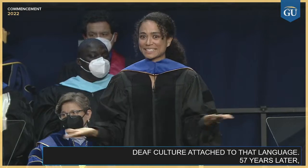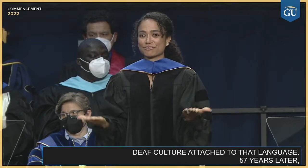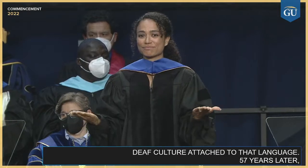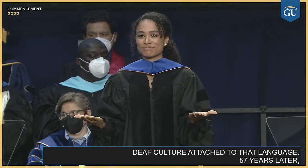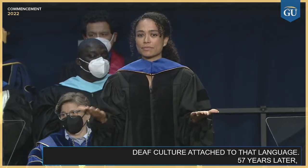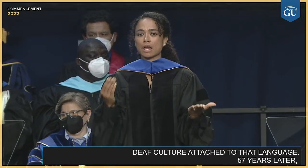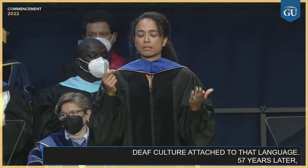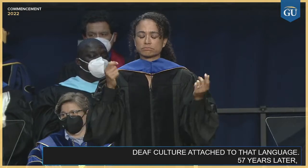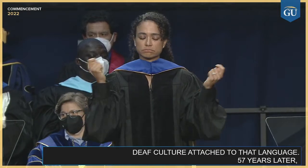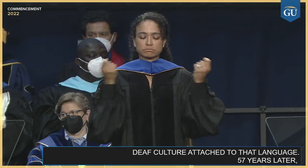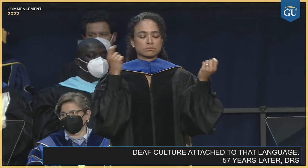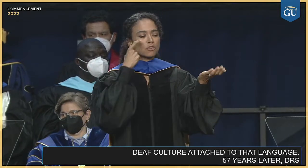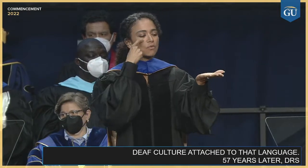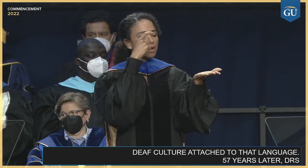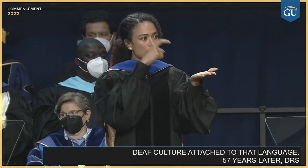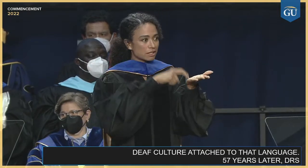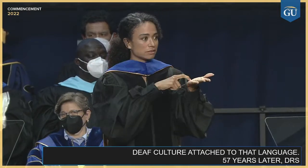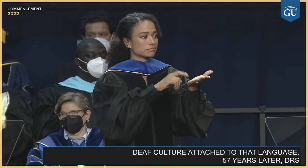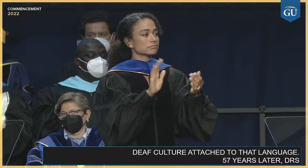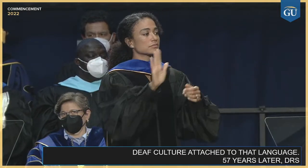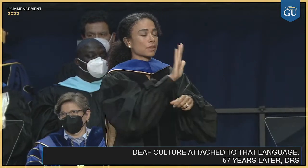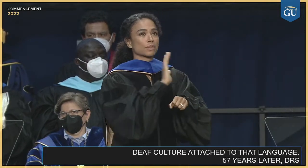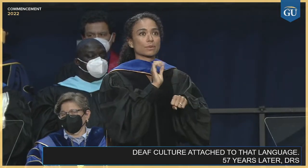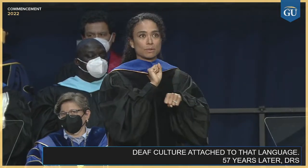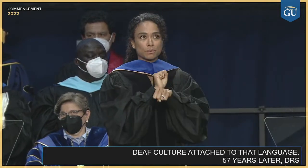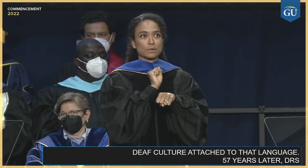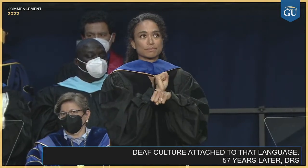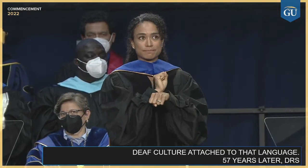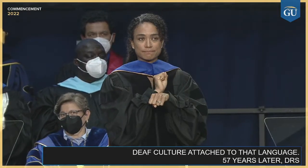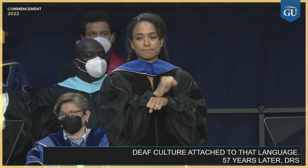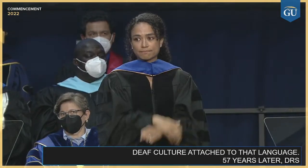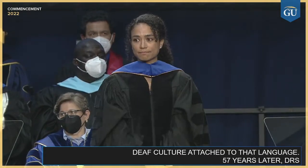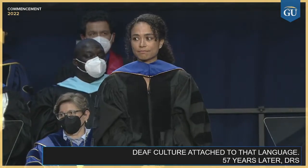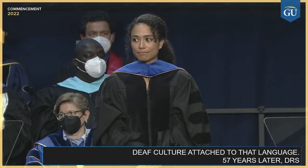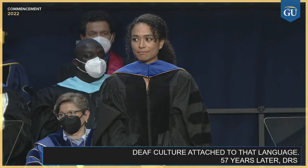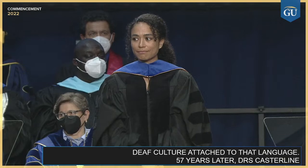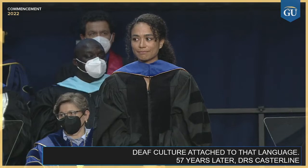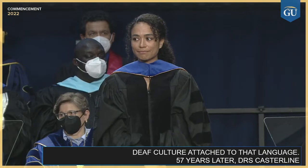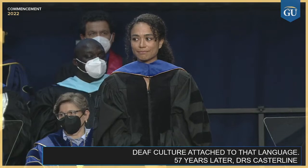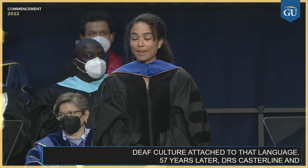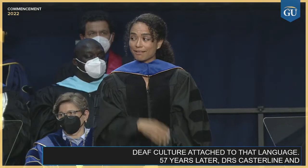degrees. I'm proud to be here and recognize them for their work.